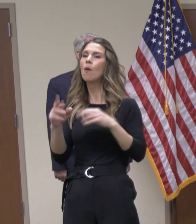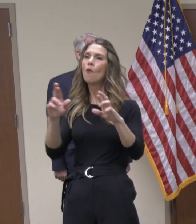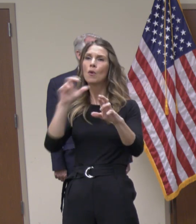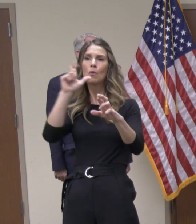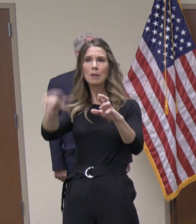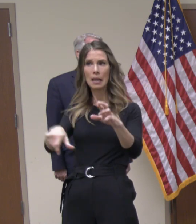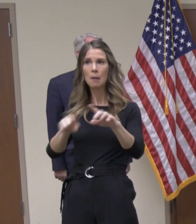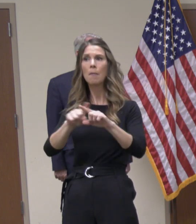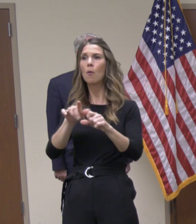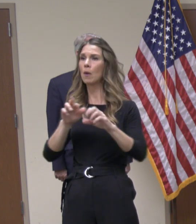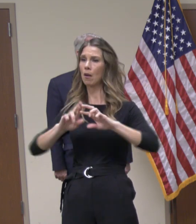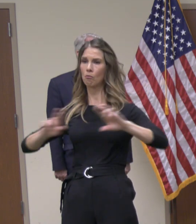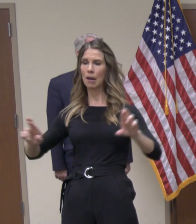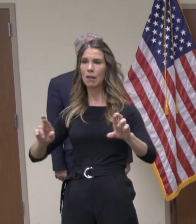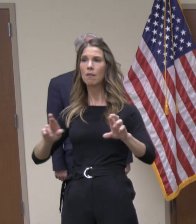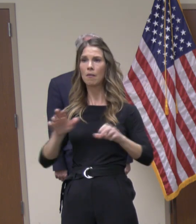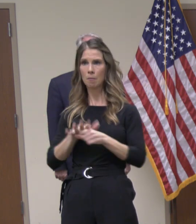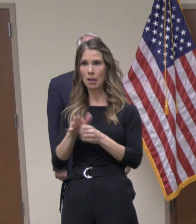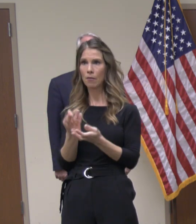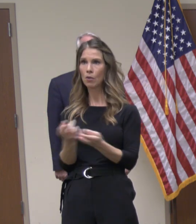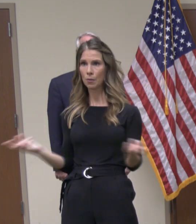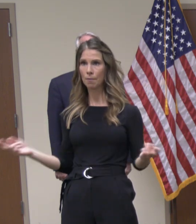point.